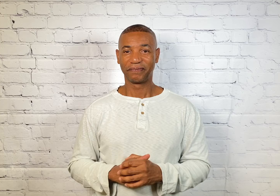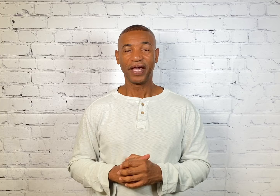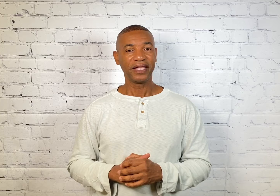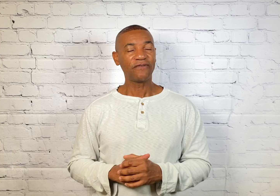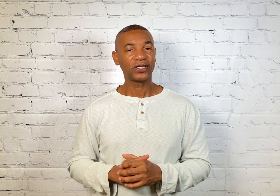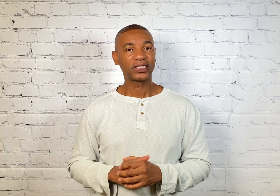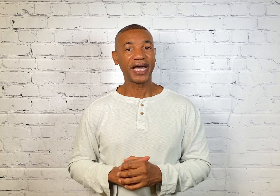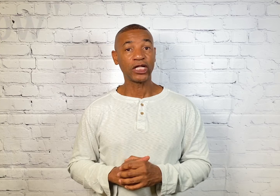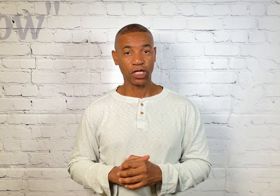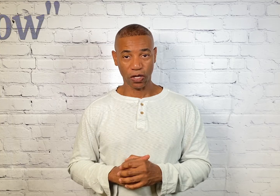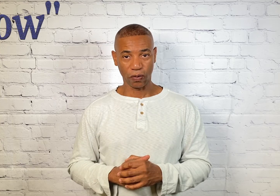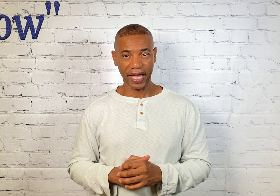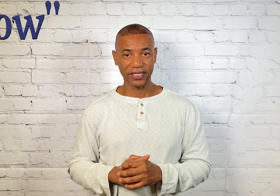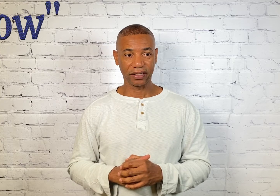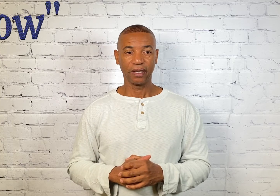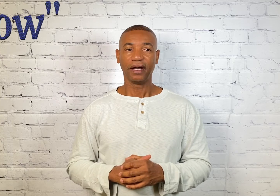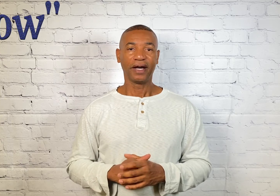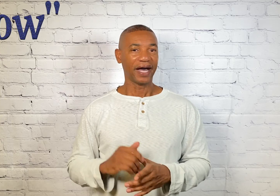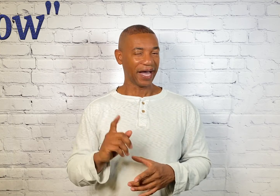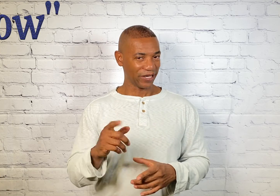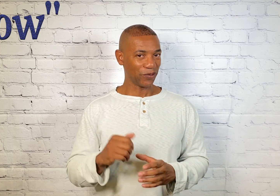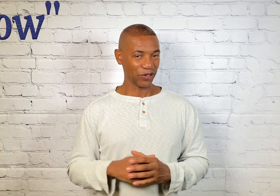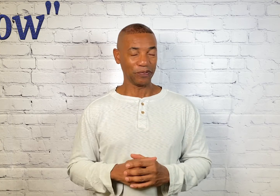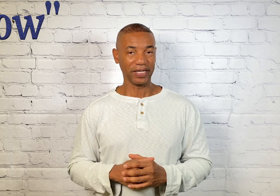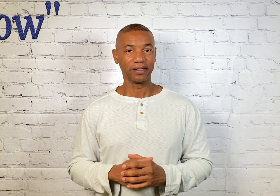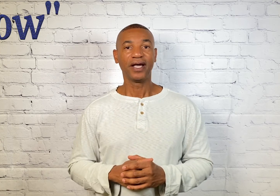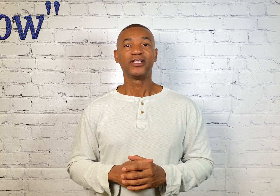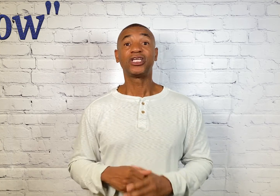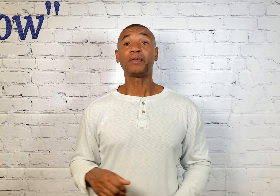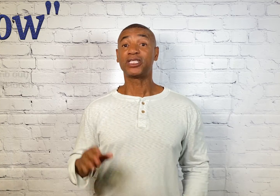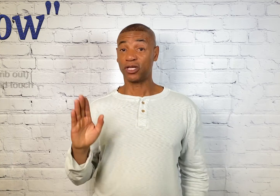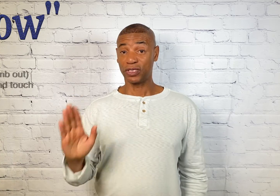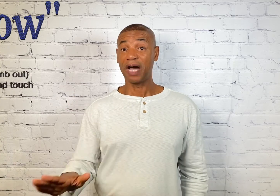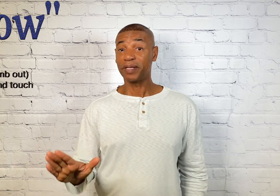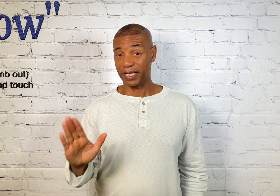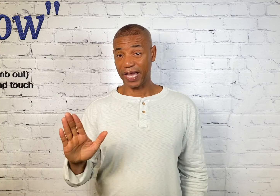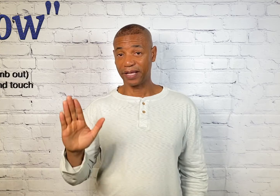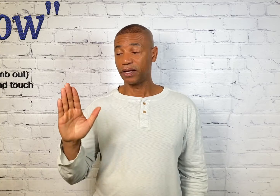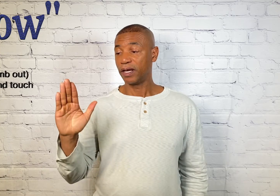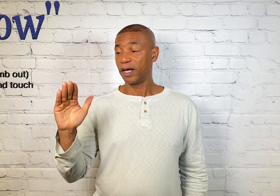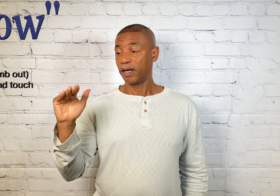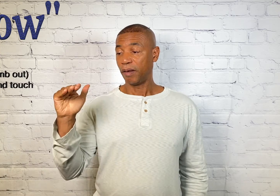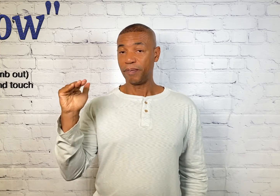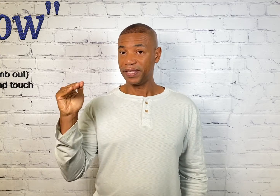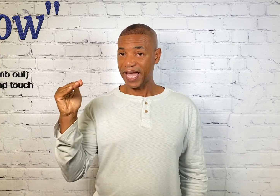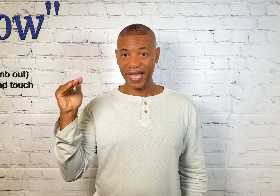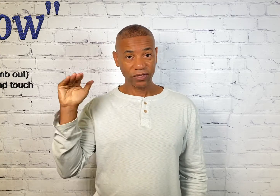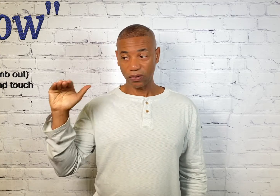Now for the sign no, as in I know what you mean. Simply take your dominant hand, bend the hands,